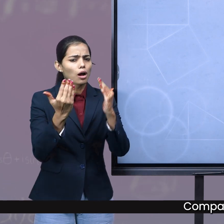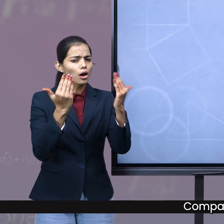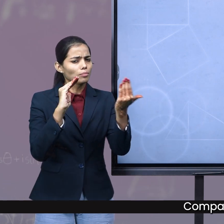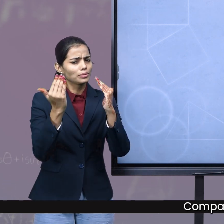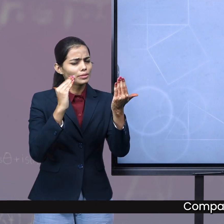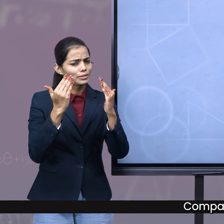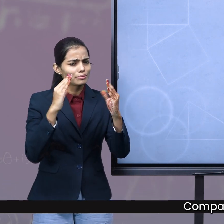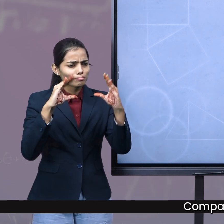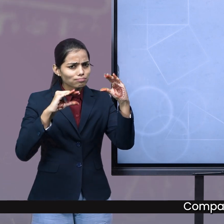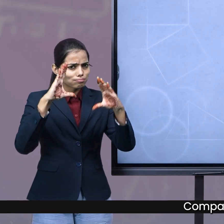comparison,